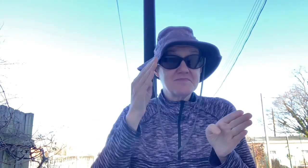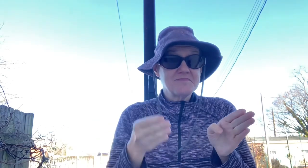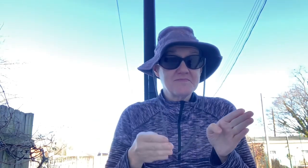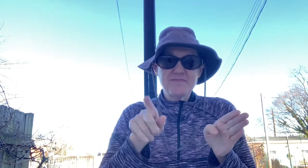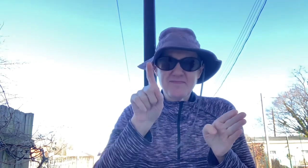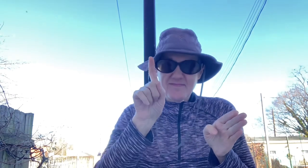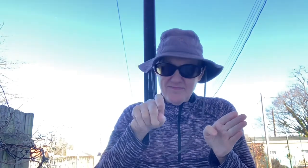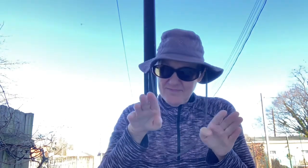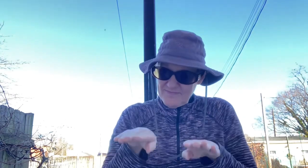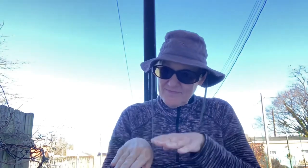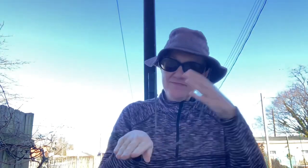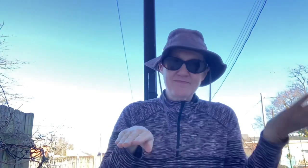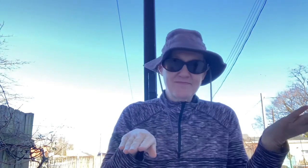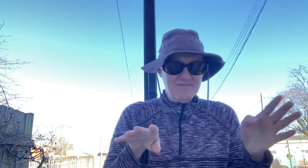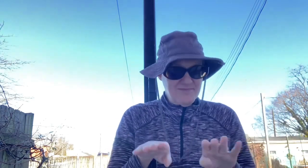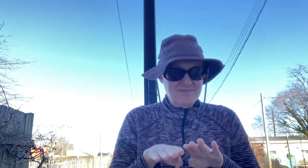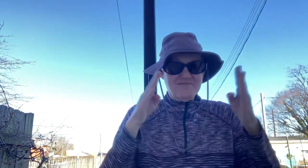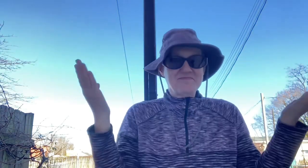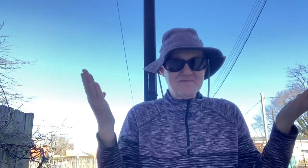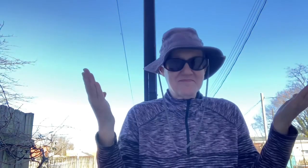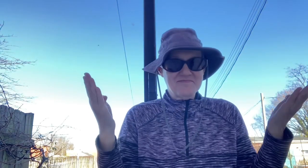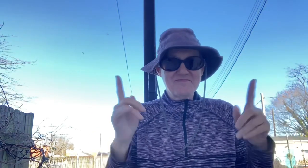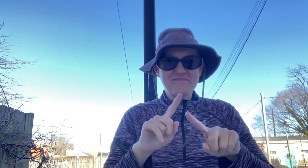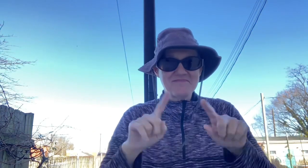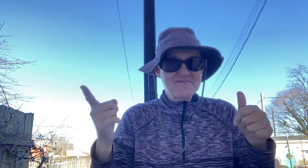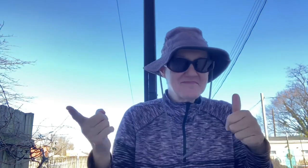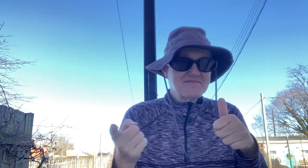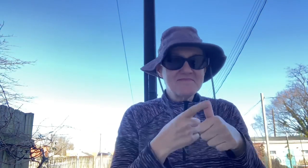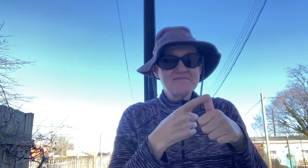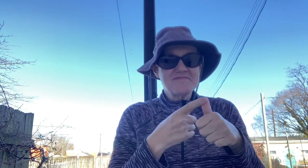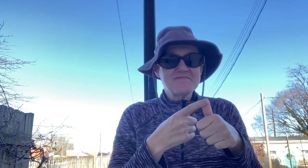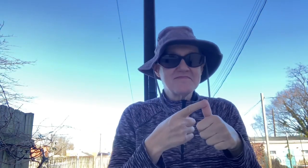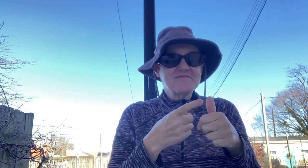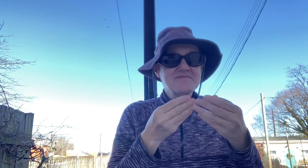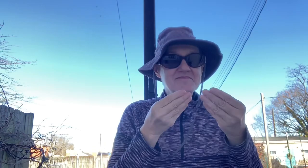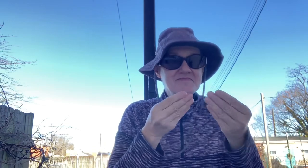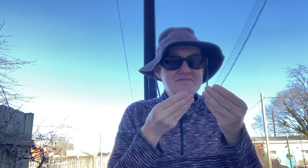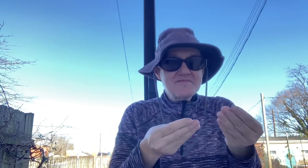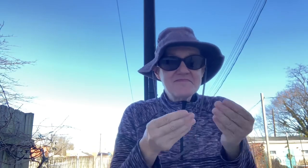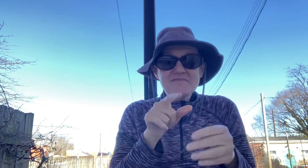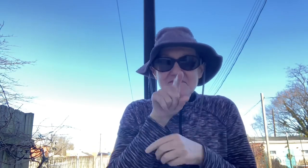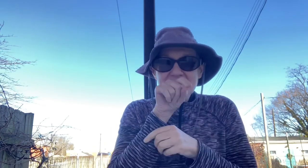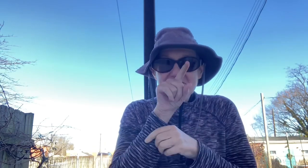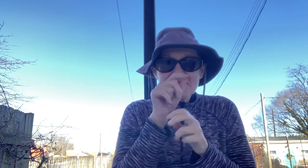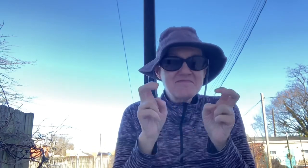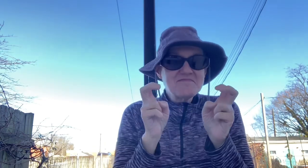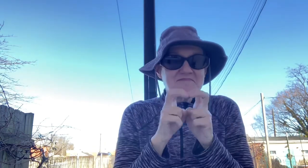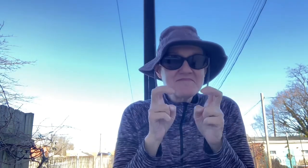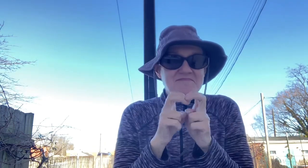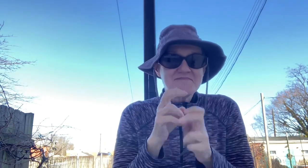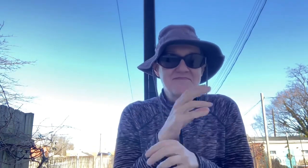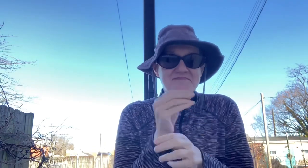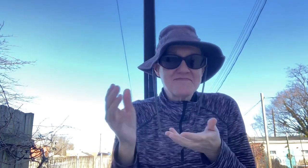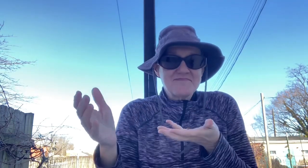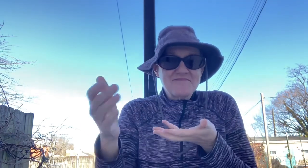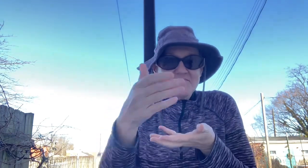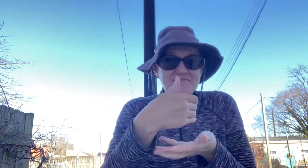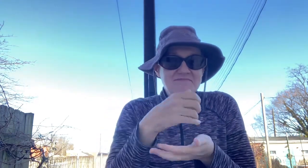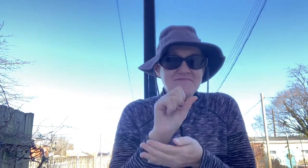to uncover the fall vegetables. But first, let's feed the birds and the squirrels and